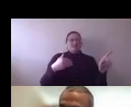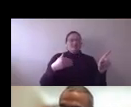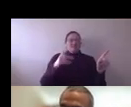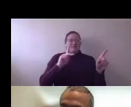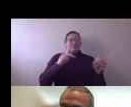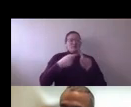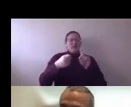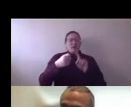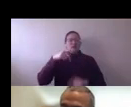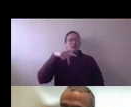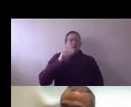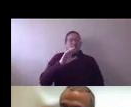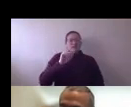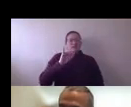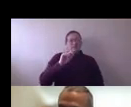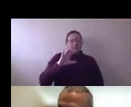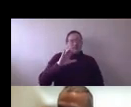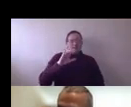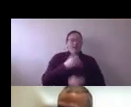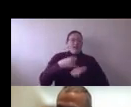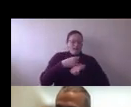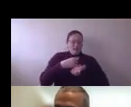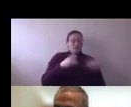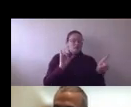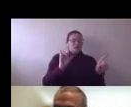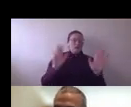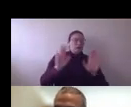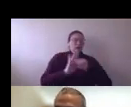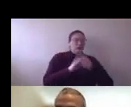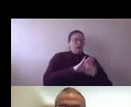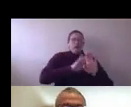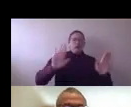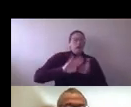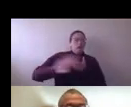my timer to make sure. Okay.